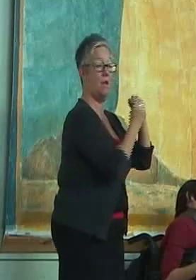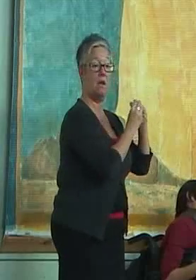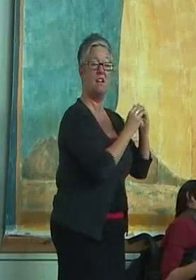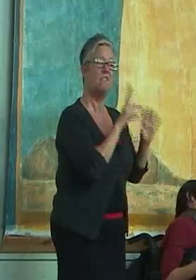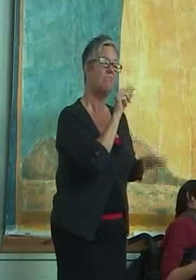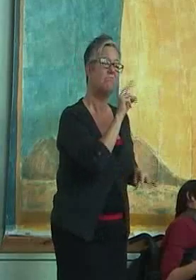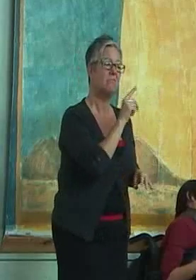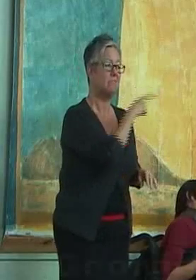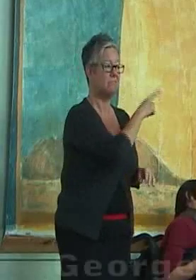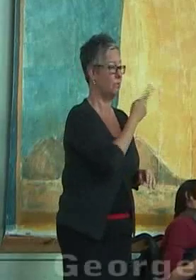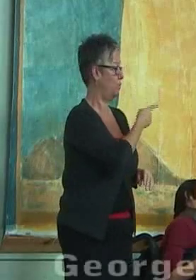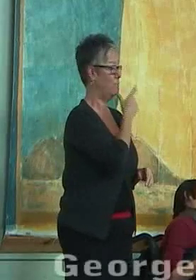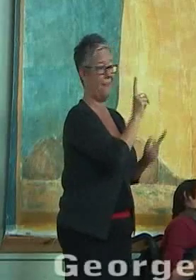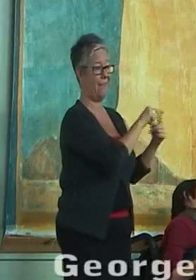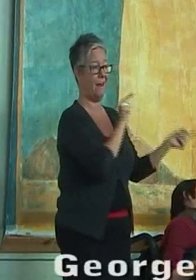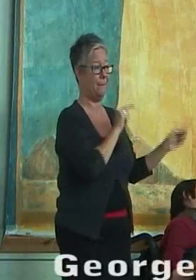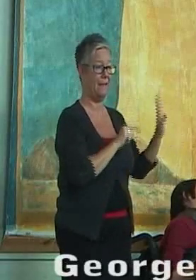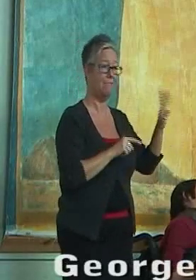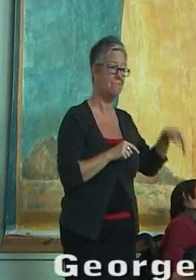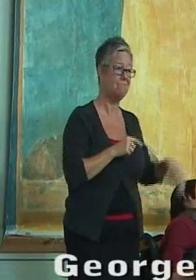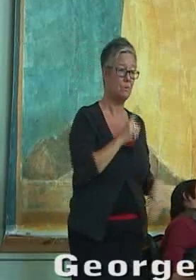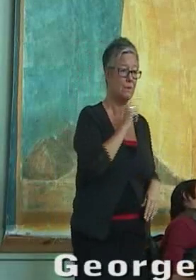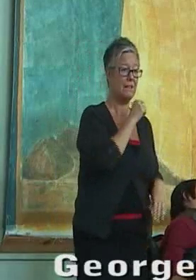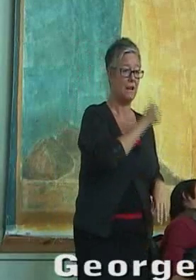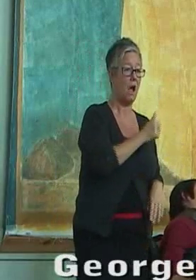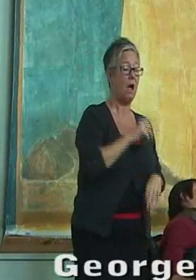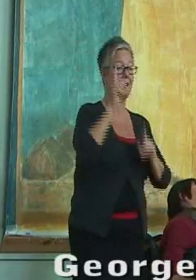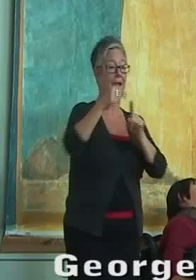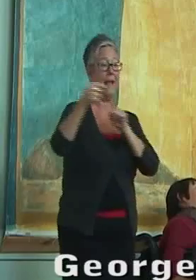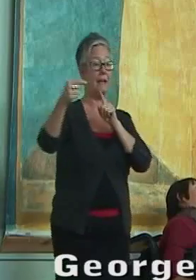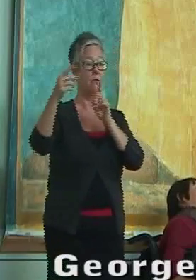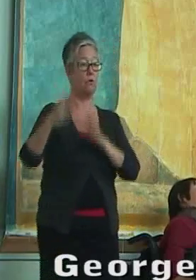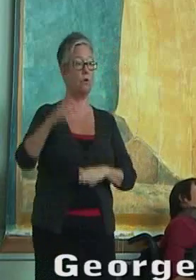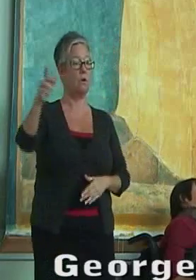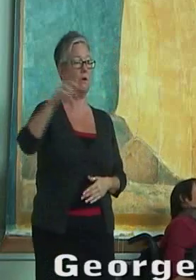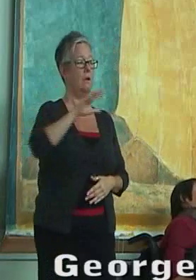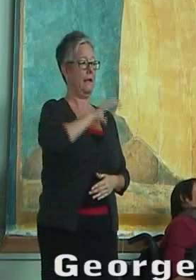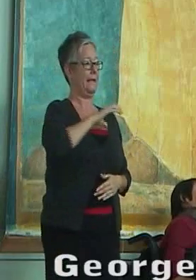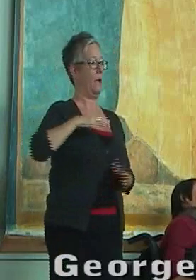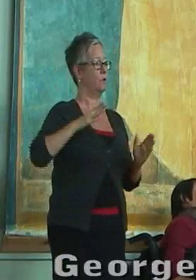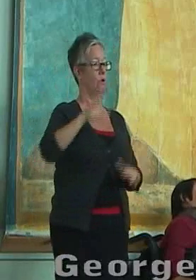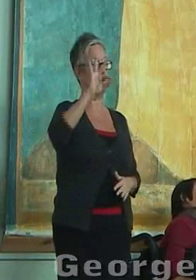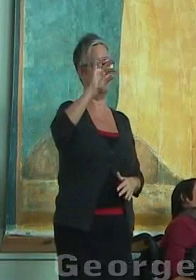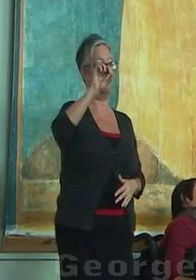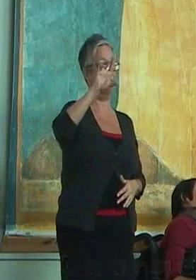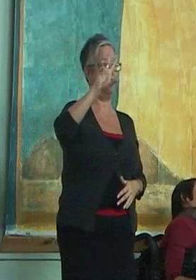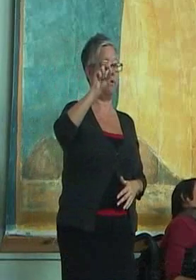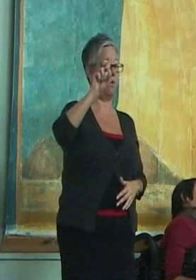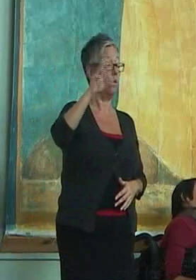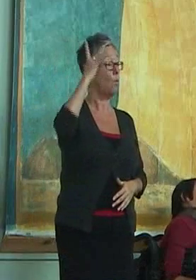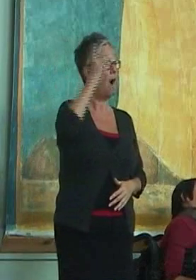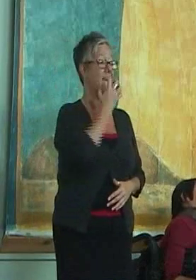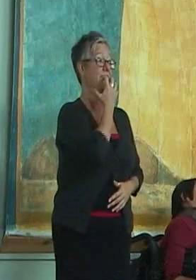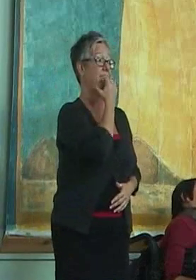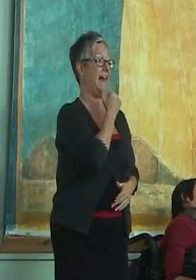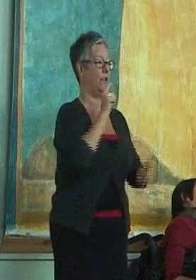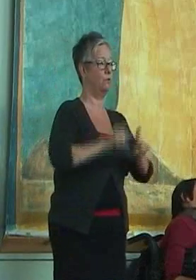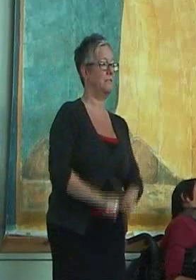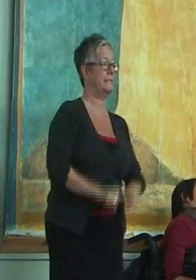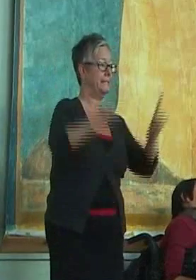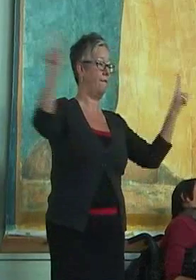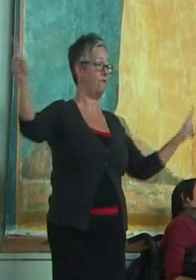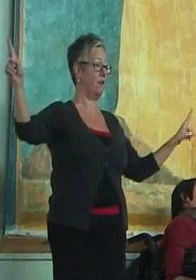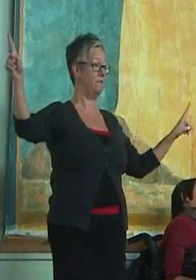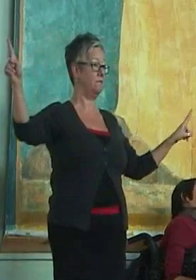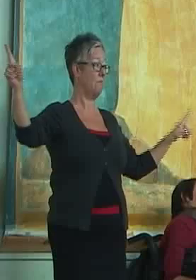in this election. The enemy in this election is Councillor Ford, because his values are not my values. I